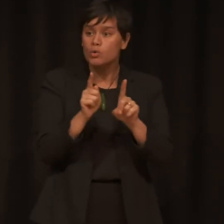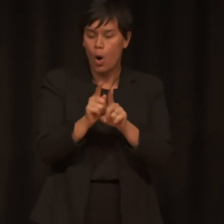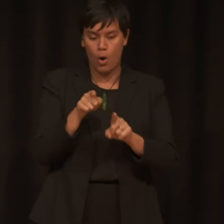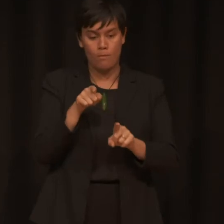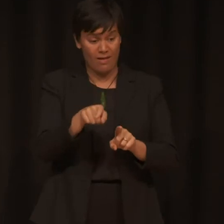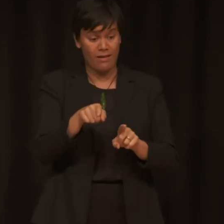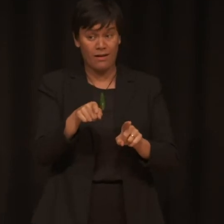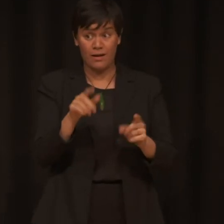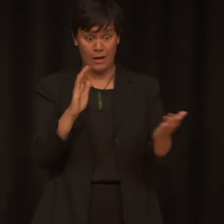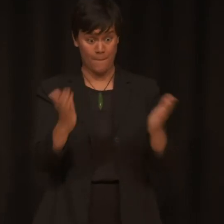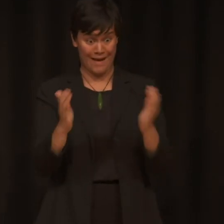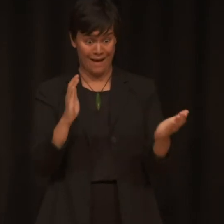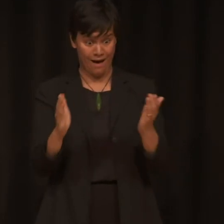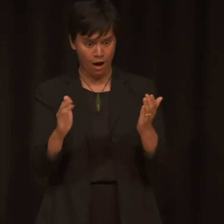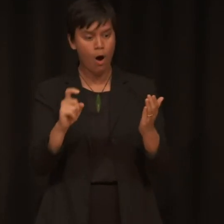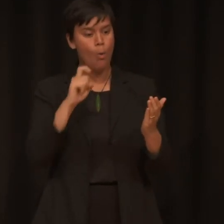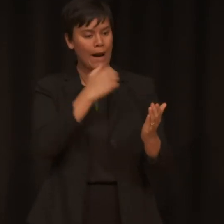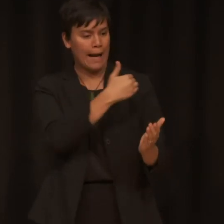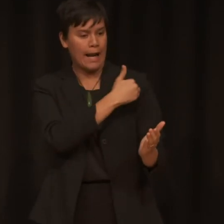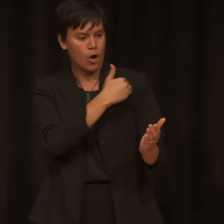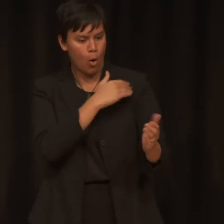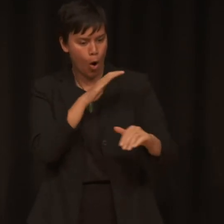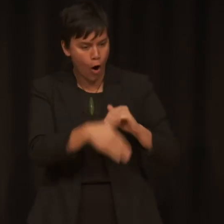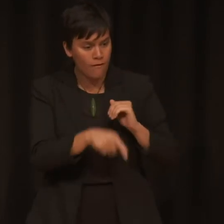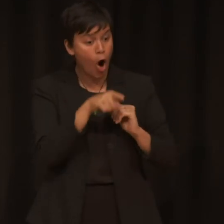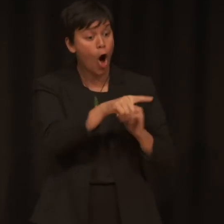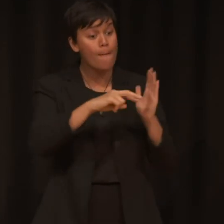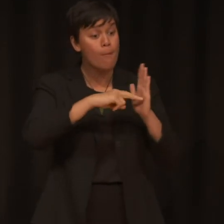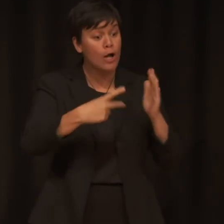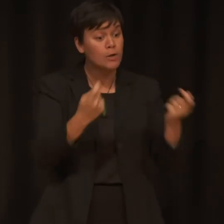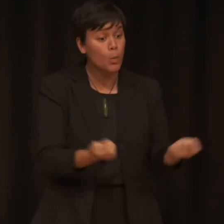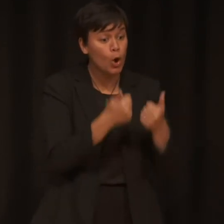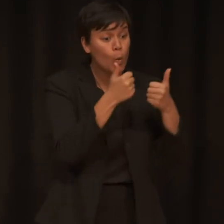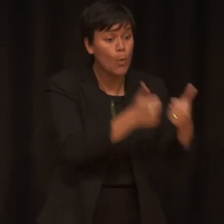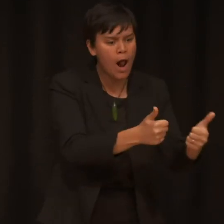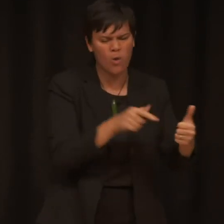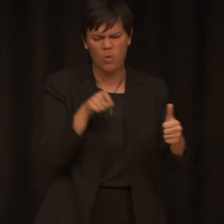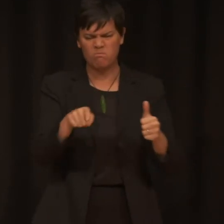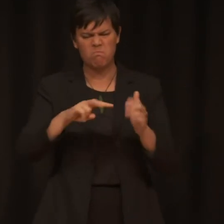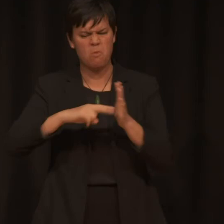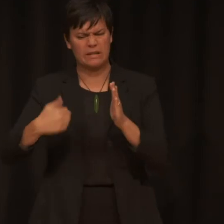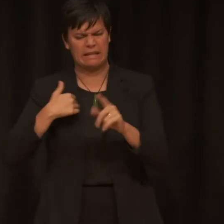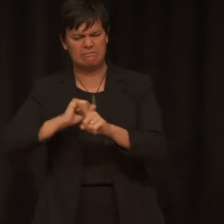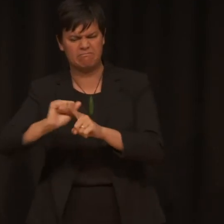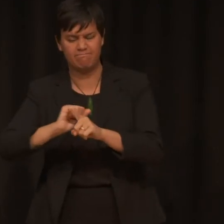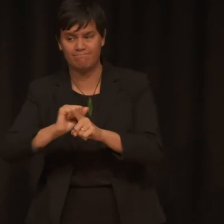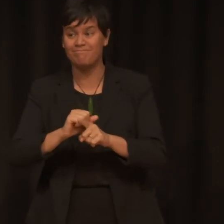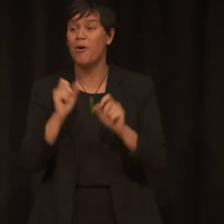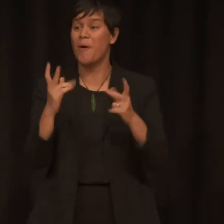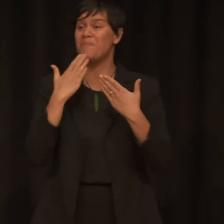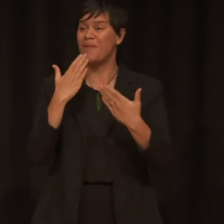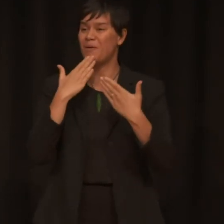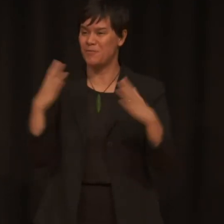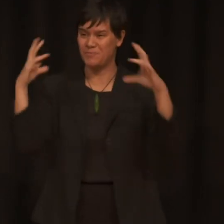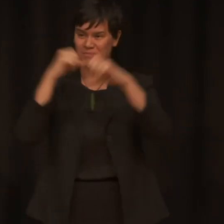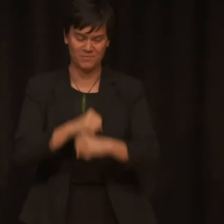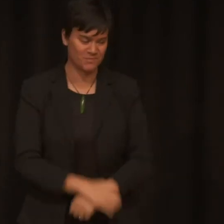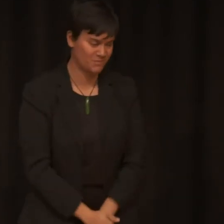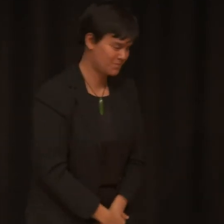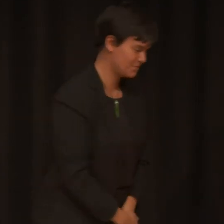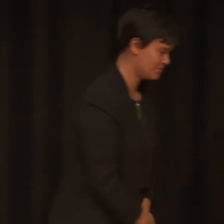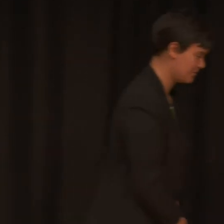difference. What I expect is a message that says, keep going, there's more to do. Okay, thank you everyone.